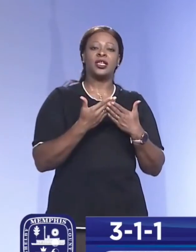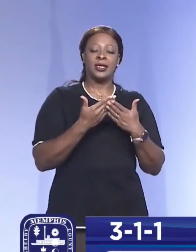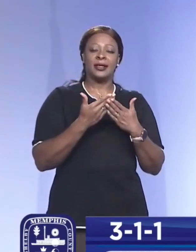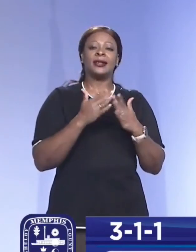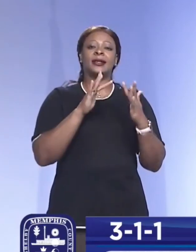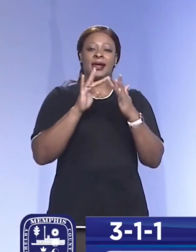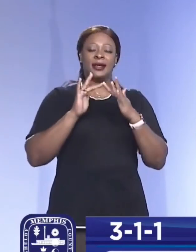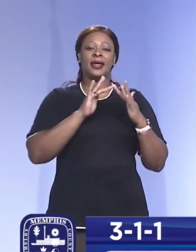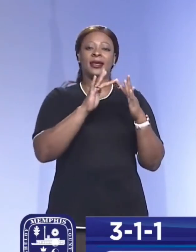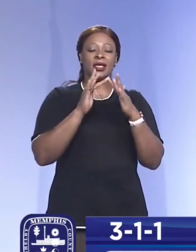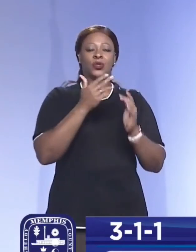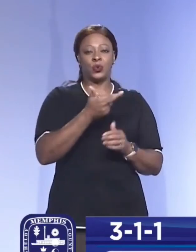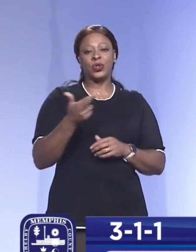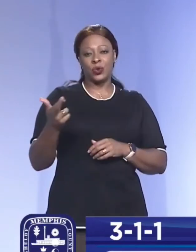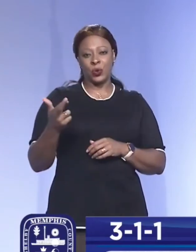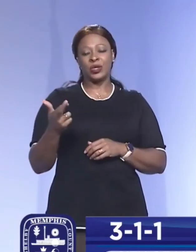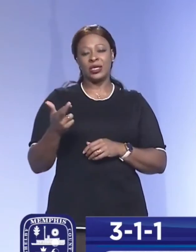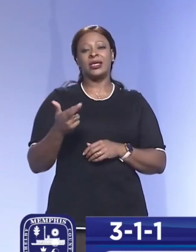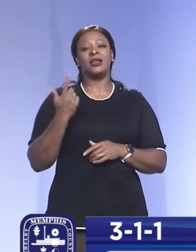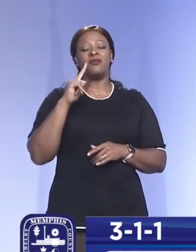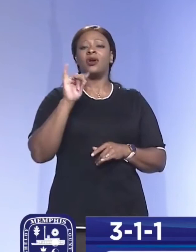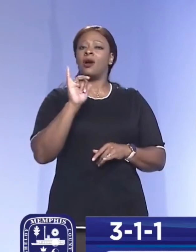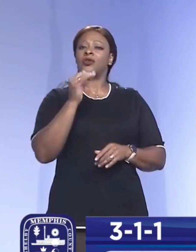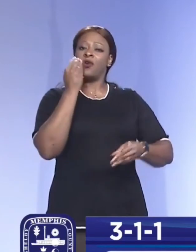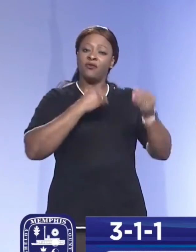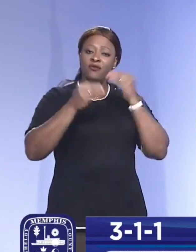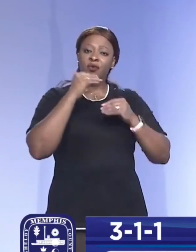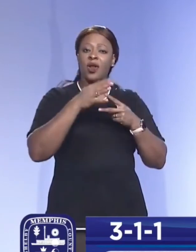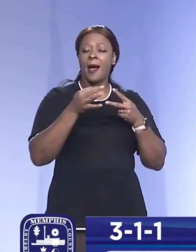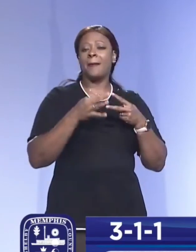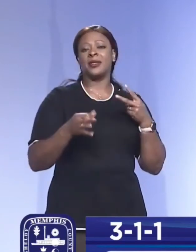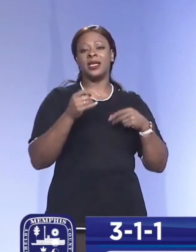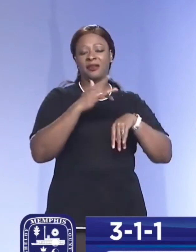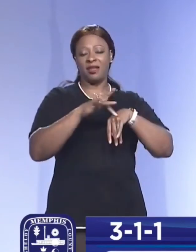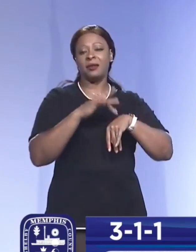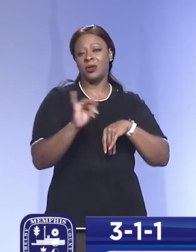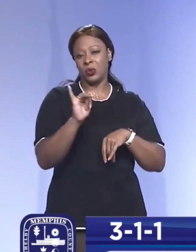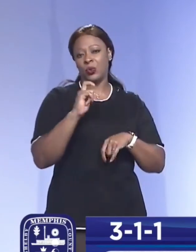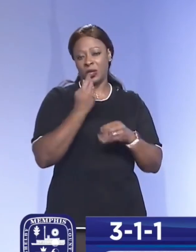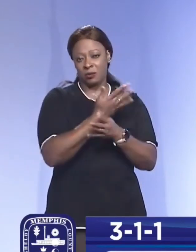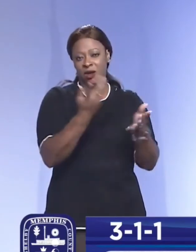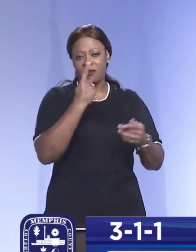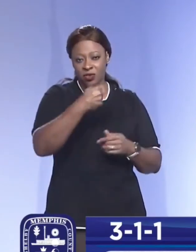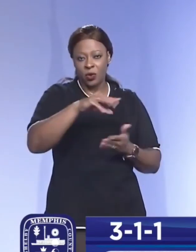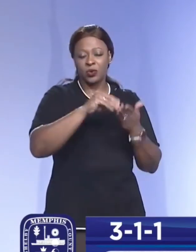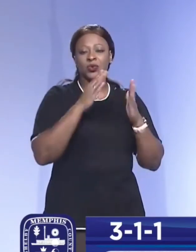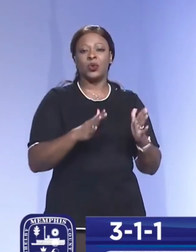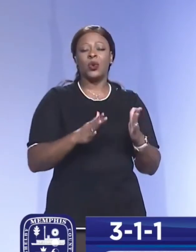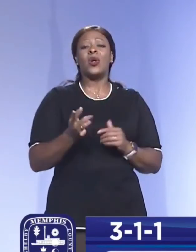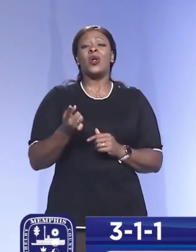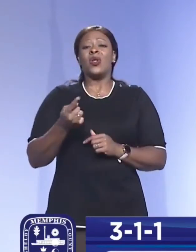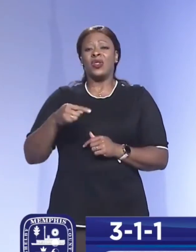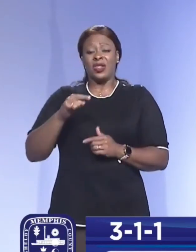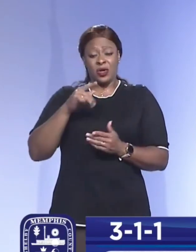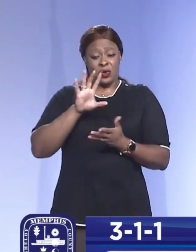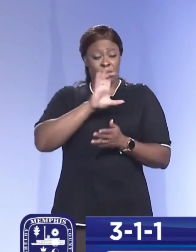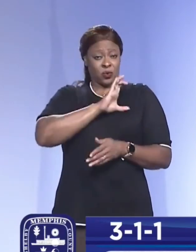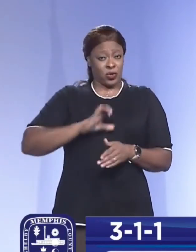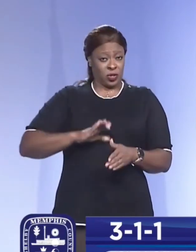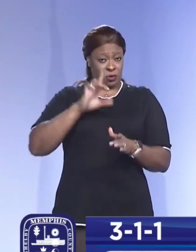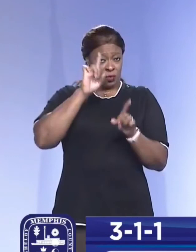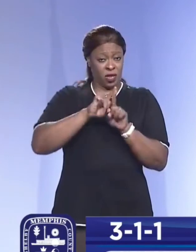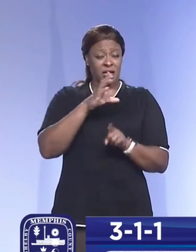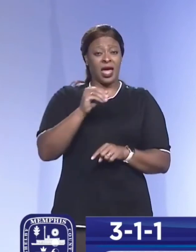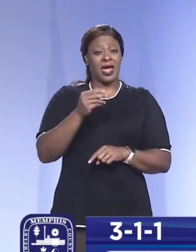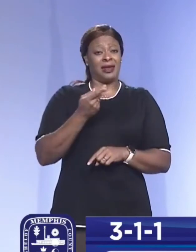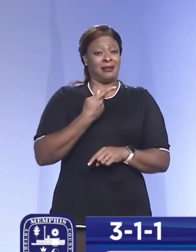food resources in terms of dining options and availability. And I think for both Christian Brothers and us, that's